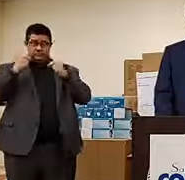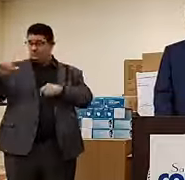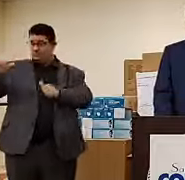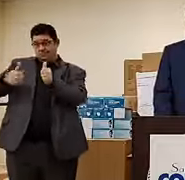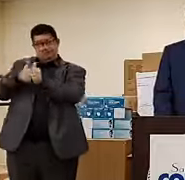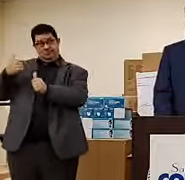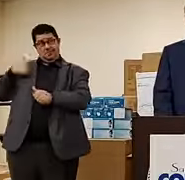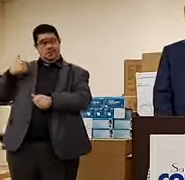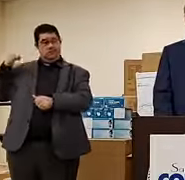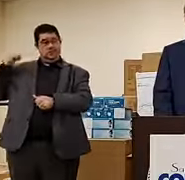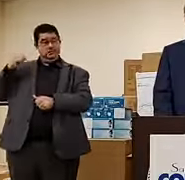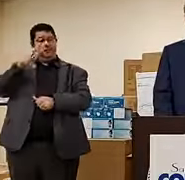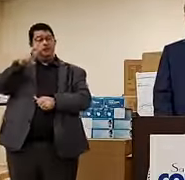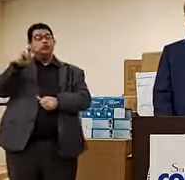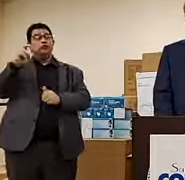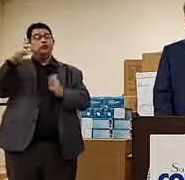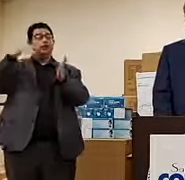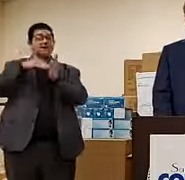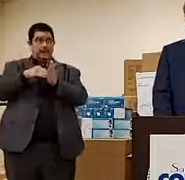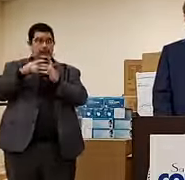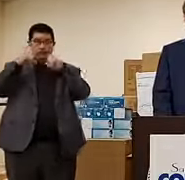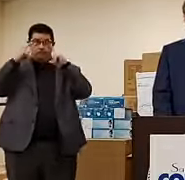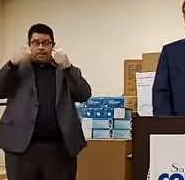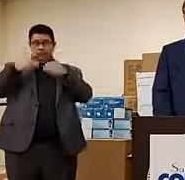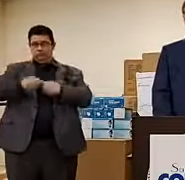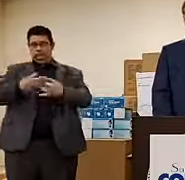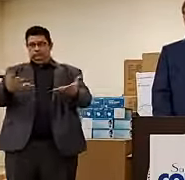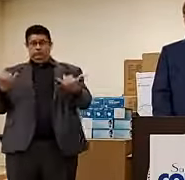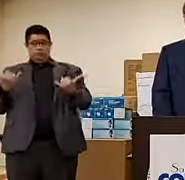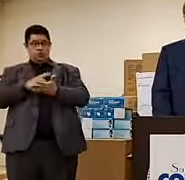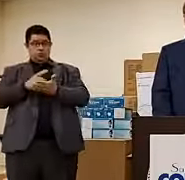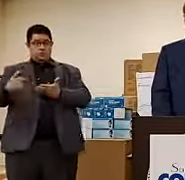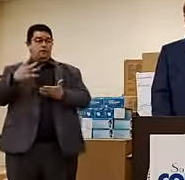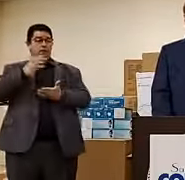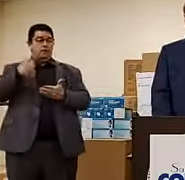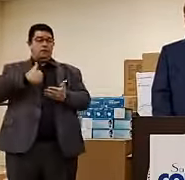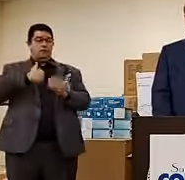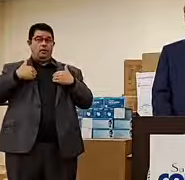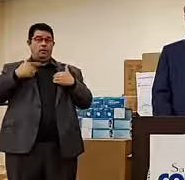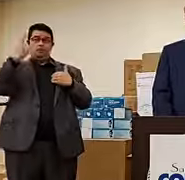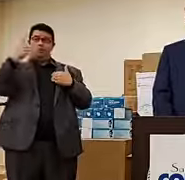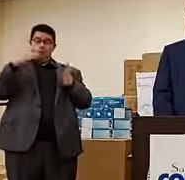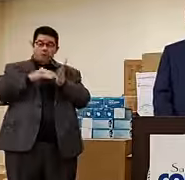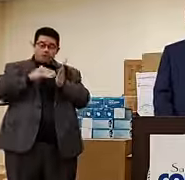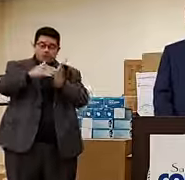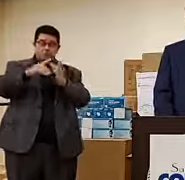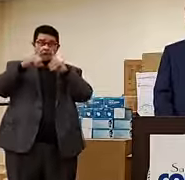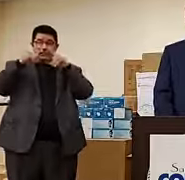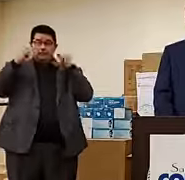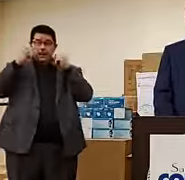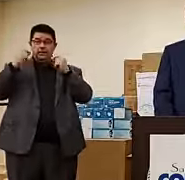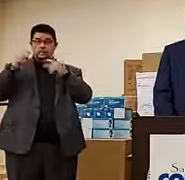200,000 masks that will be distributed later this week, and we have 1 million masks on order to be distributed later this